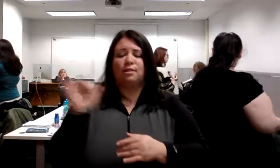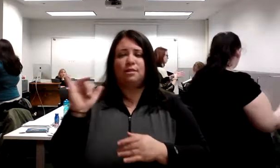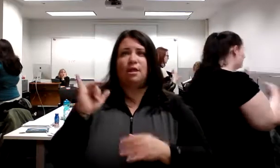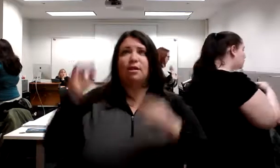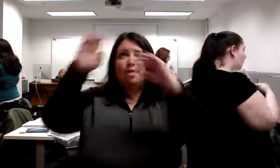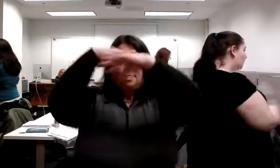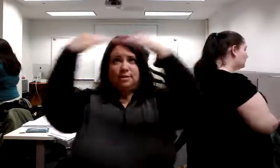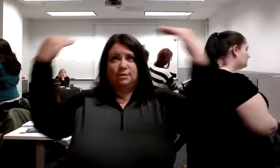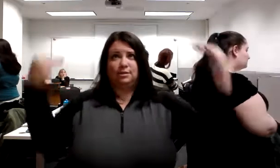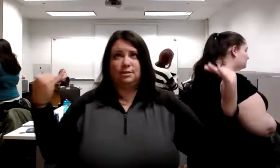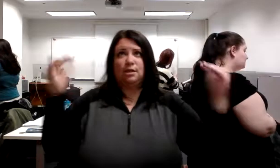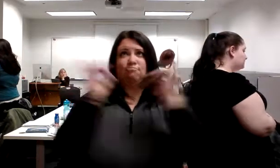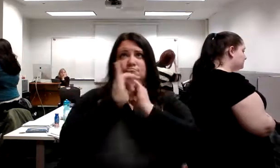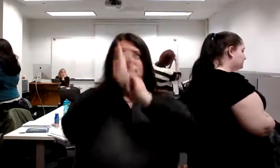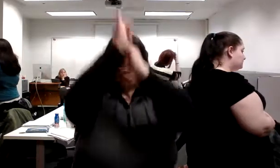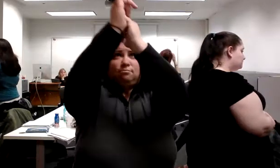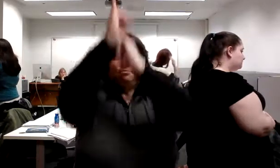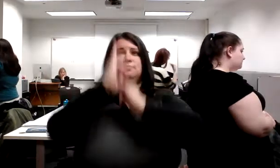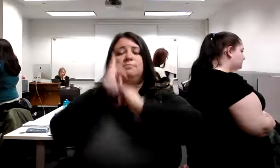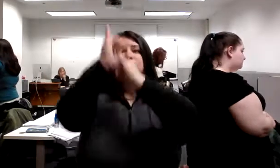Here's a really good one.